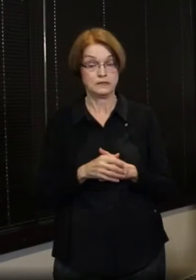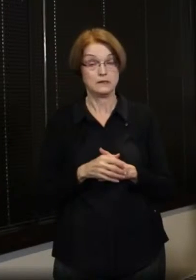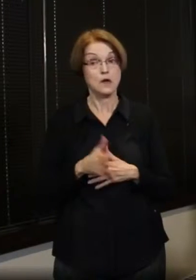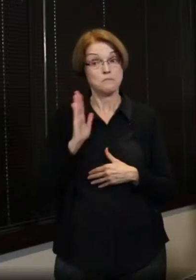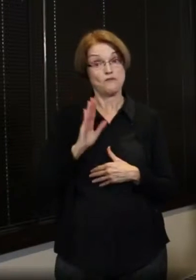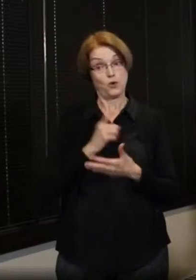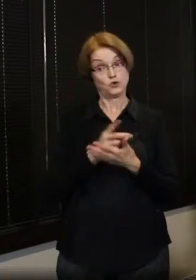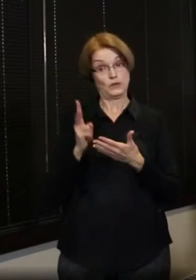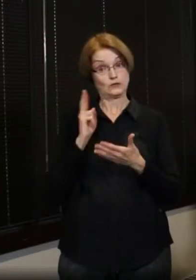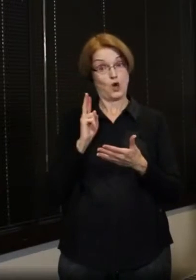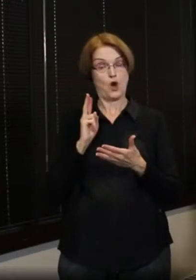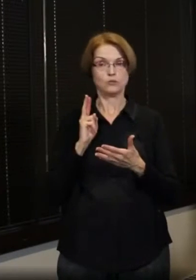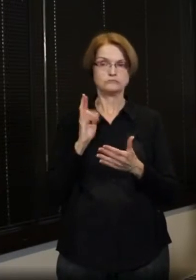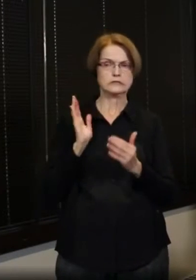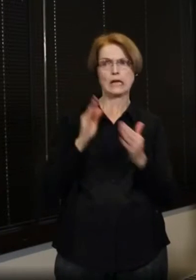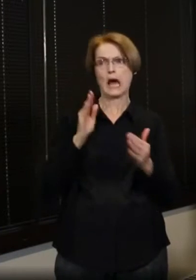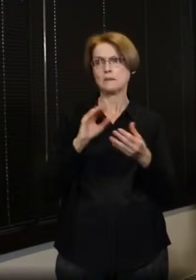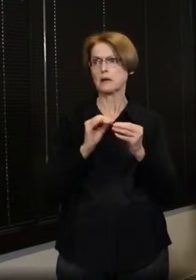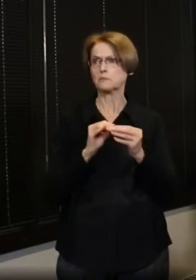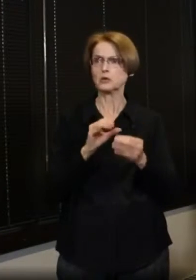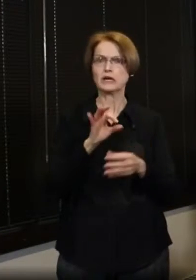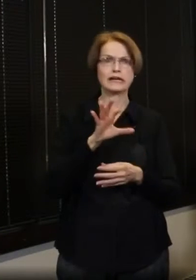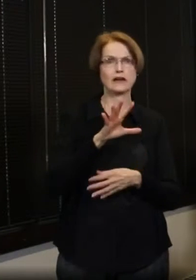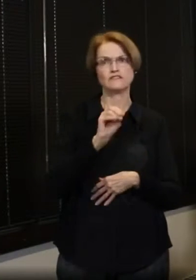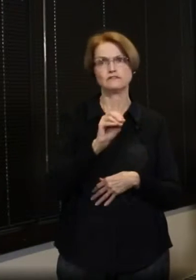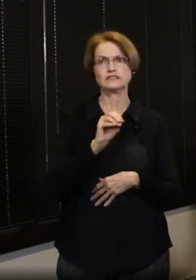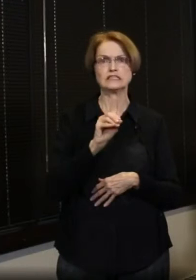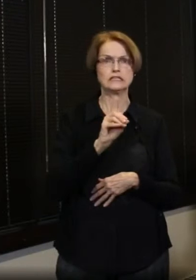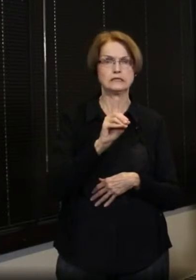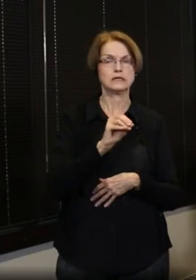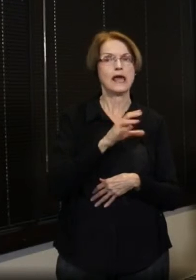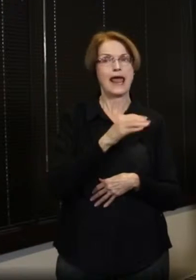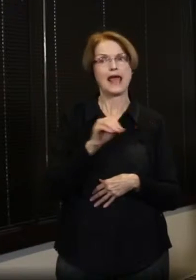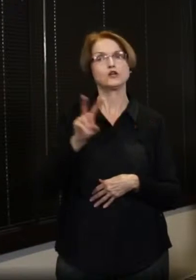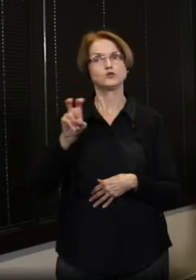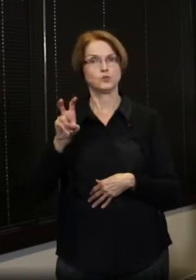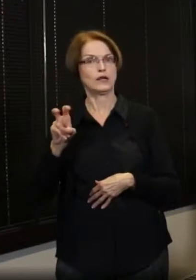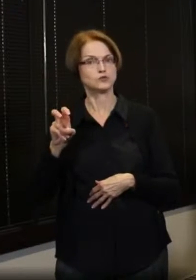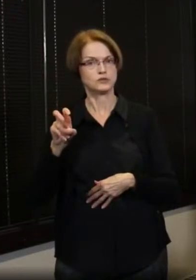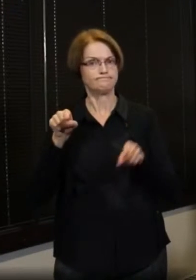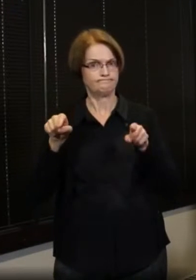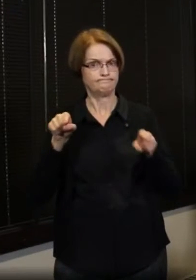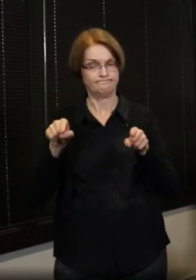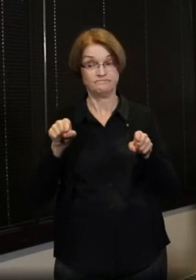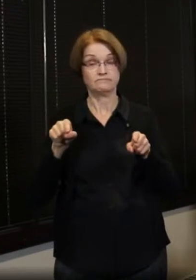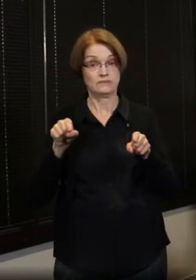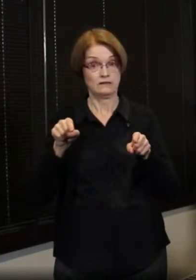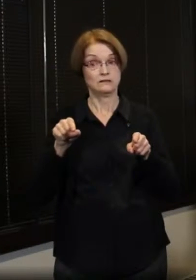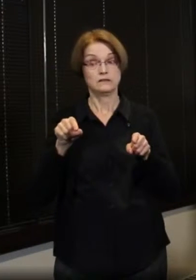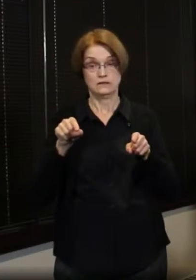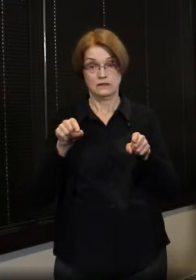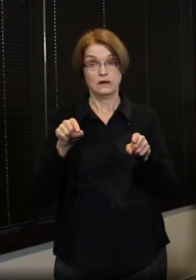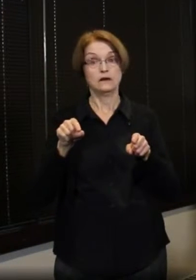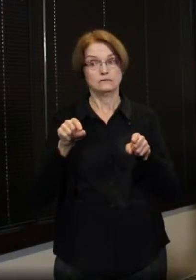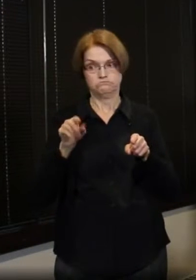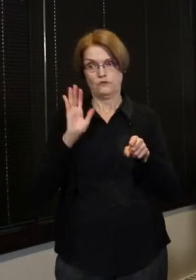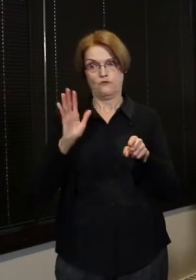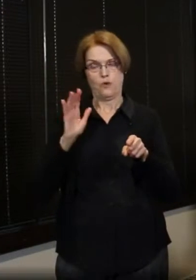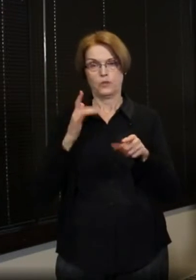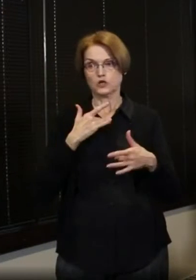around 950 and around 200 in our intensive care units, and that was when we were very